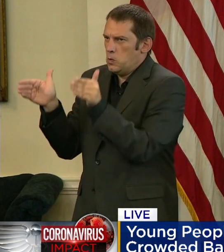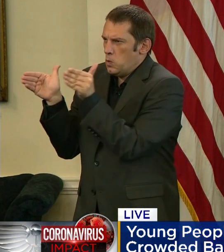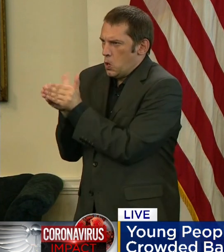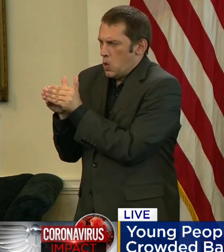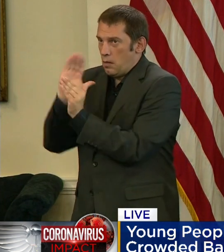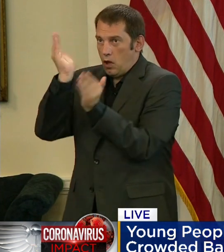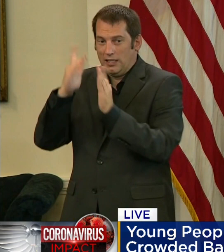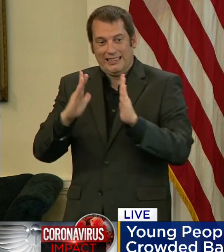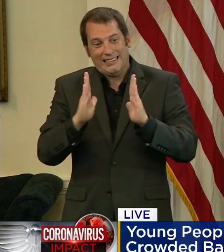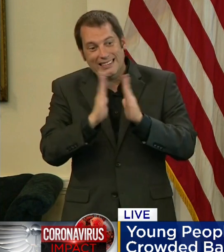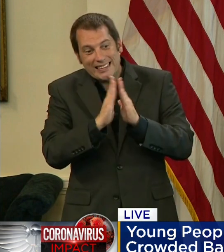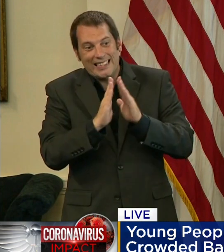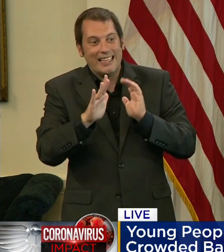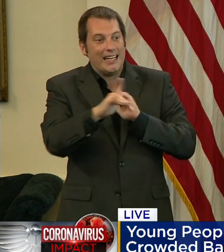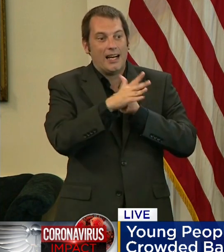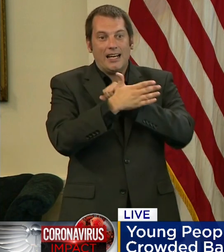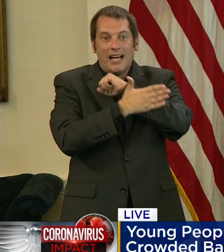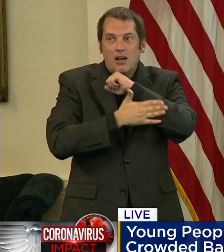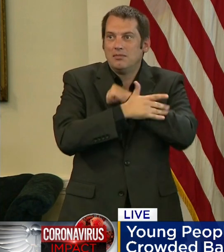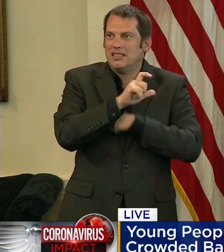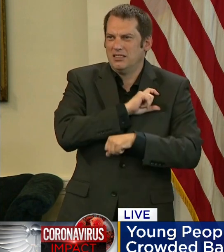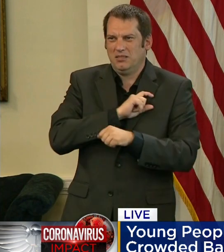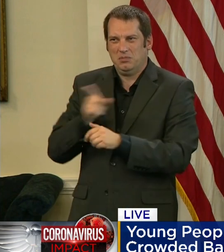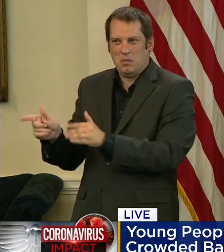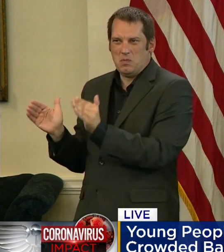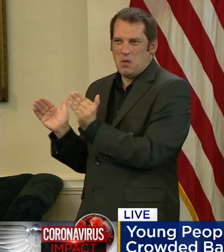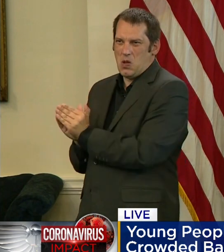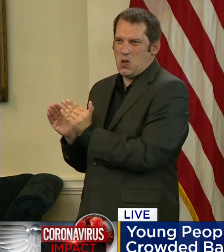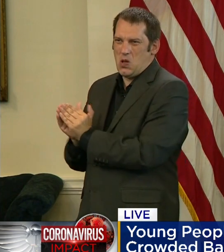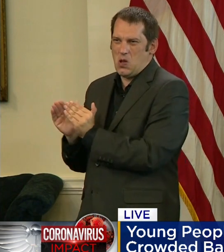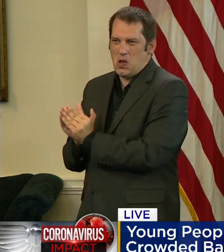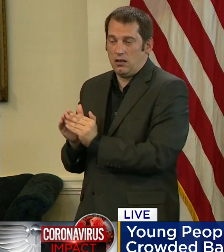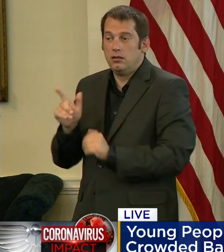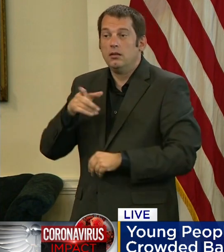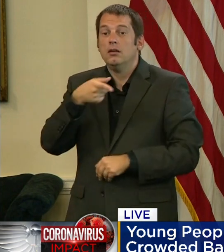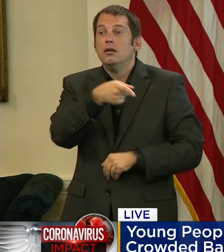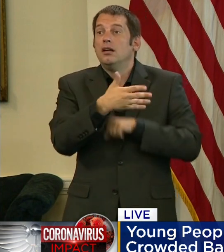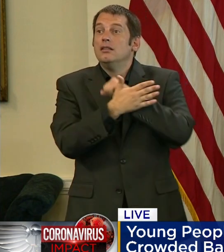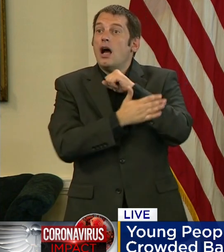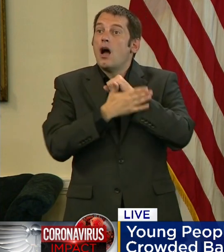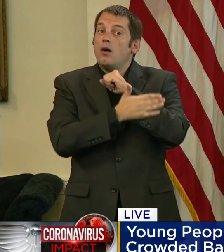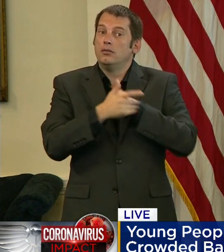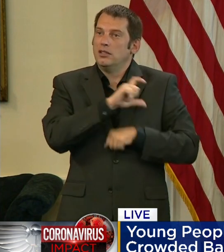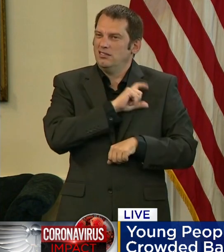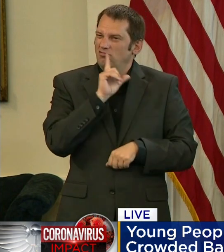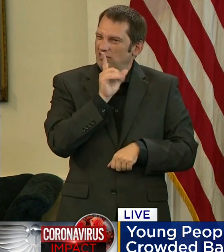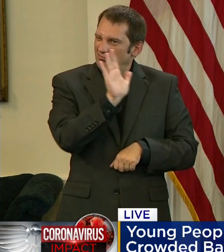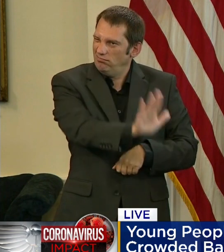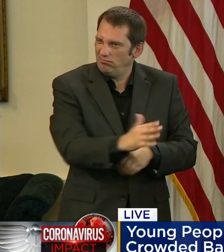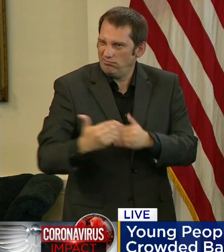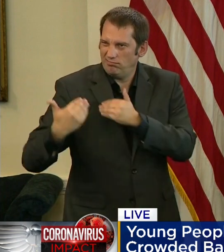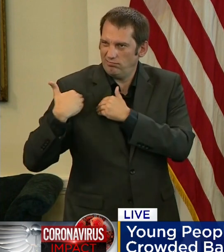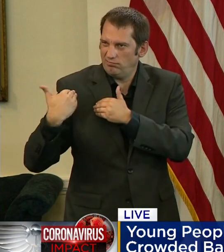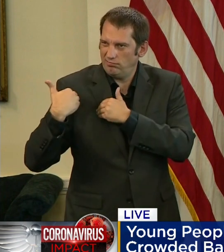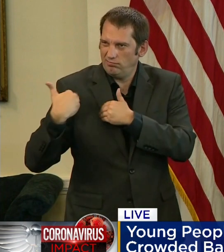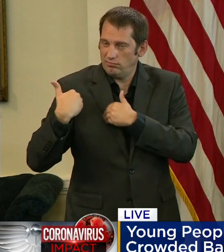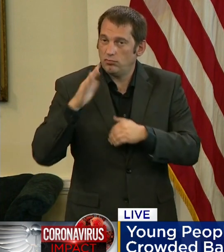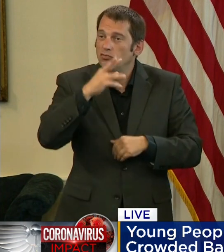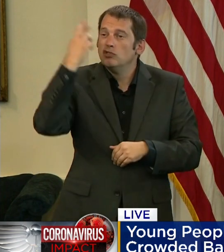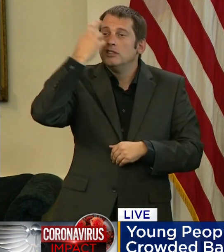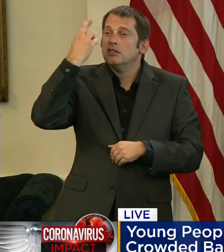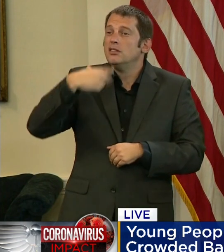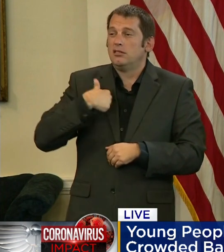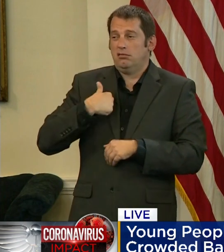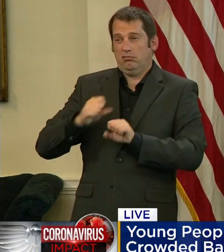capacity to do that. It really is a responsibility of the counties, and the reason we sent the letter yesterday, it needs to be a coordinated response. What we